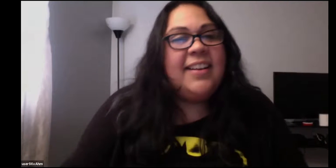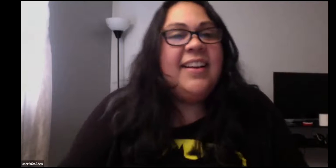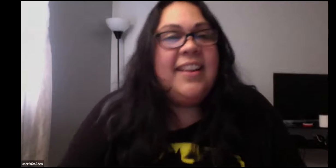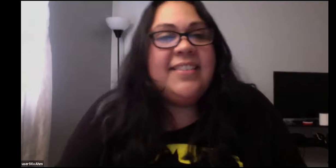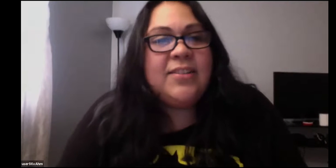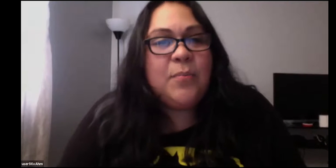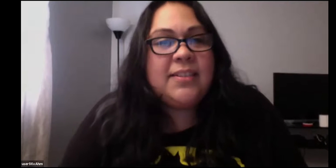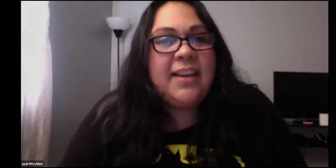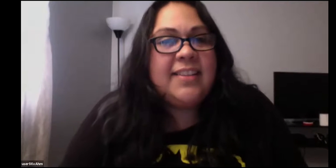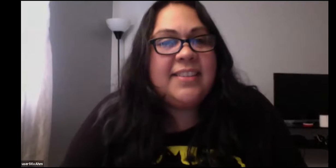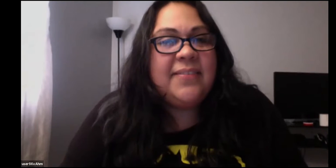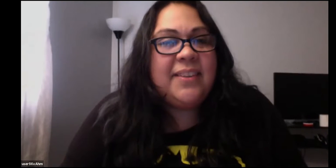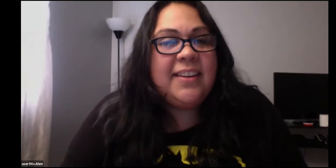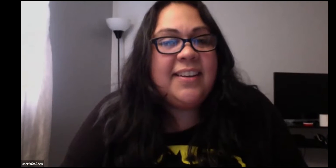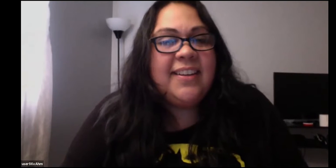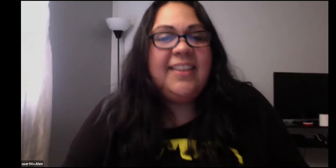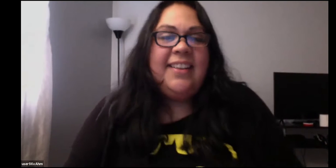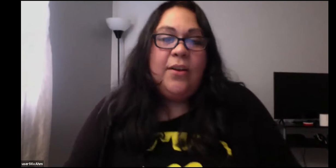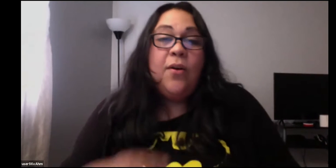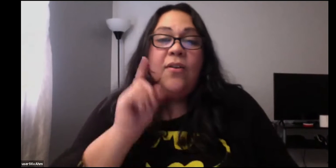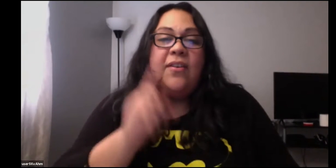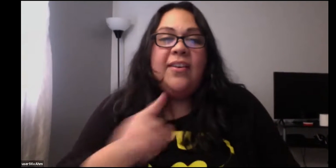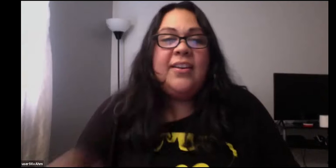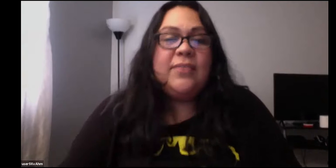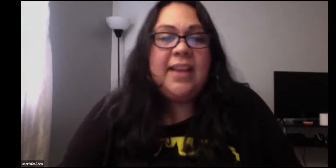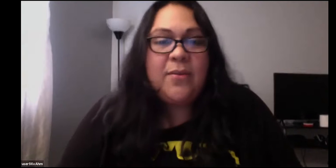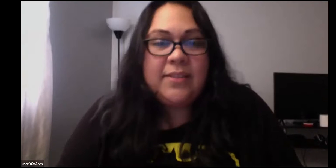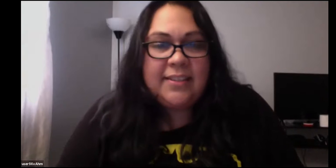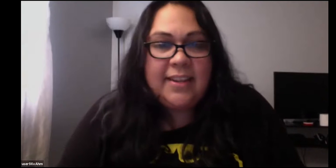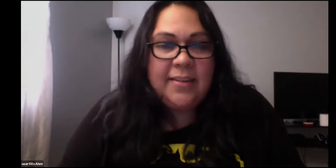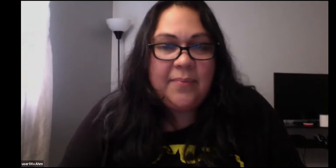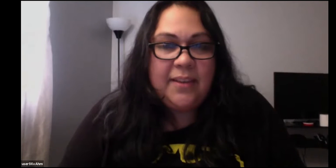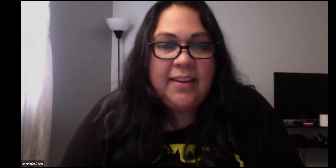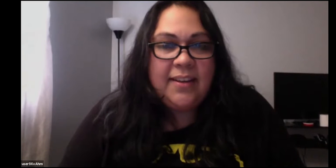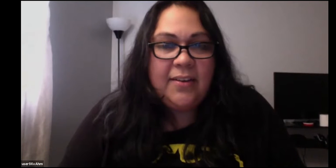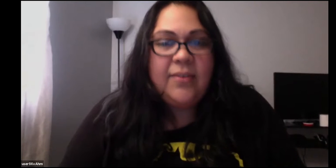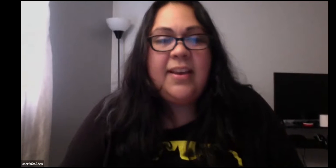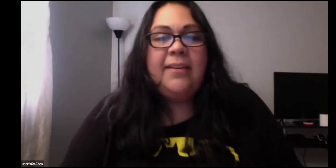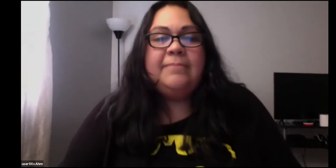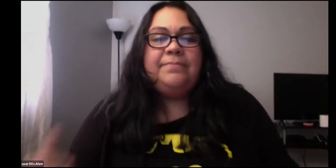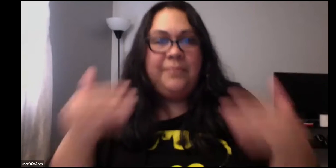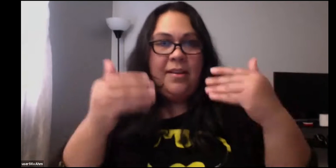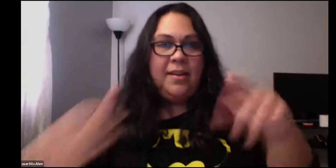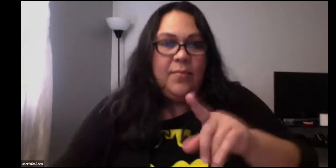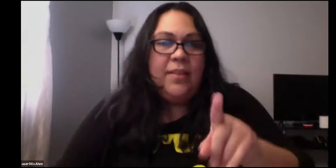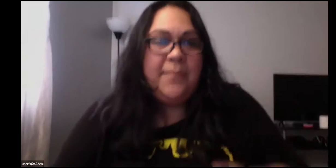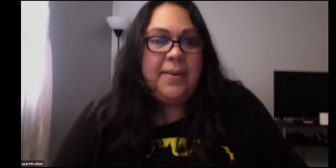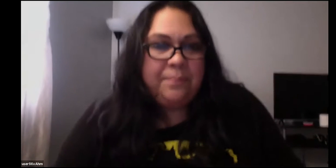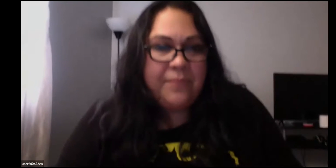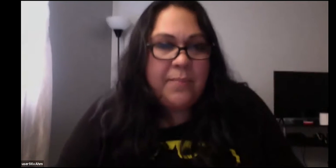I see someone signing something. Oh, and Jose wants to say something. Okay. Well, let me